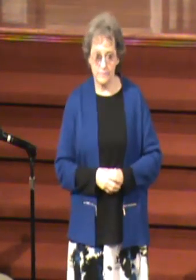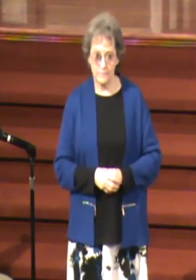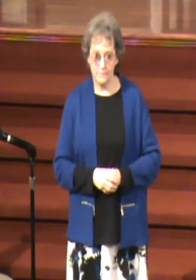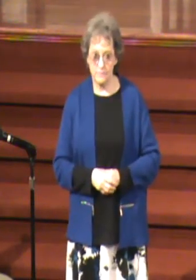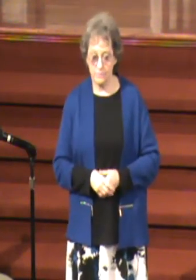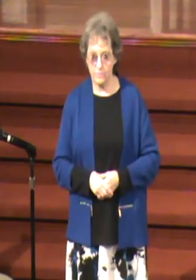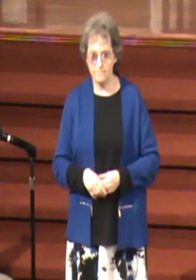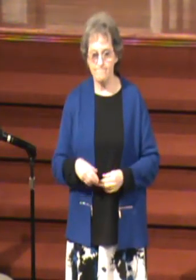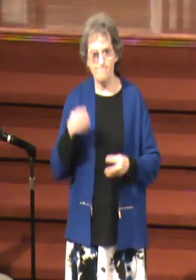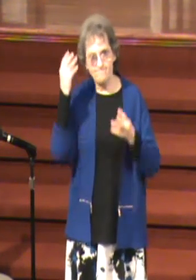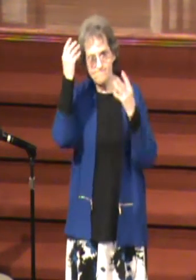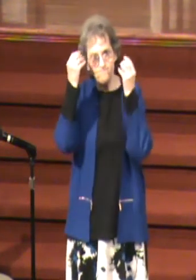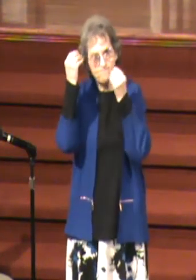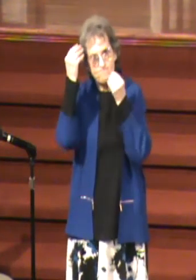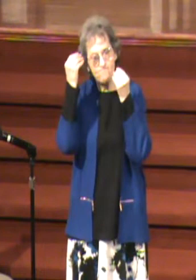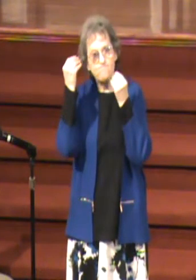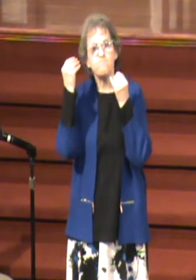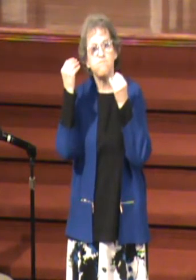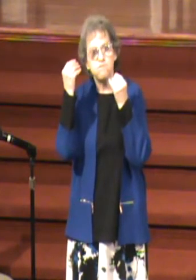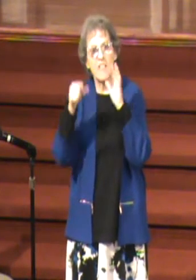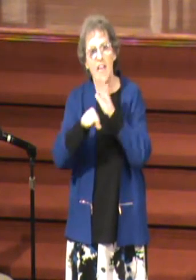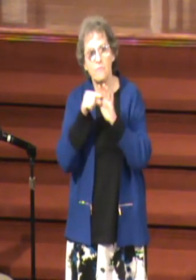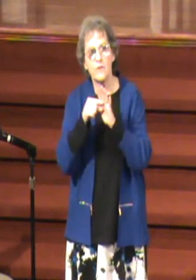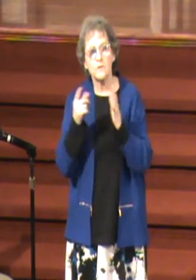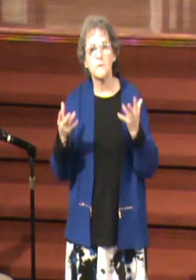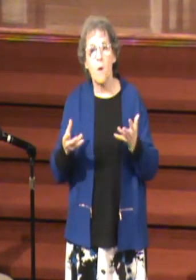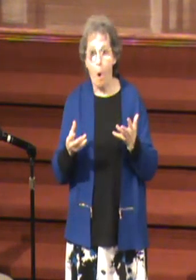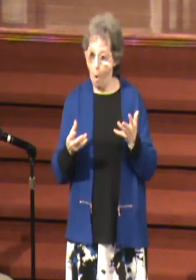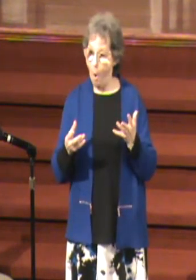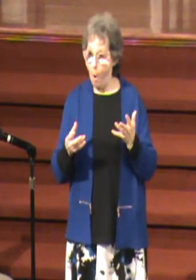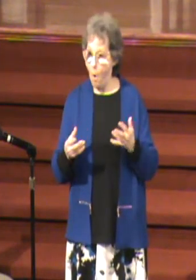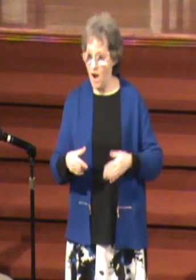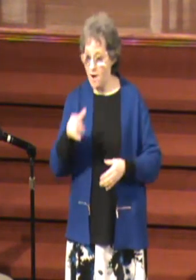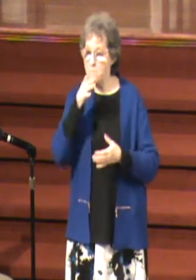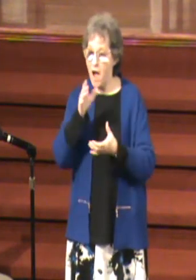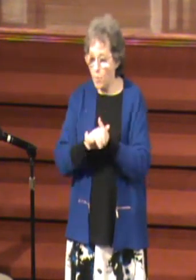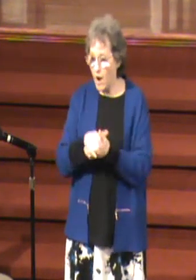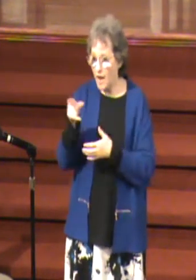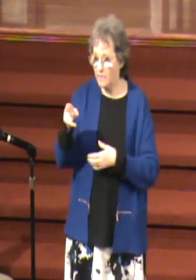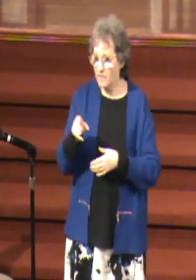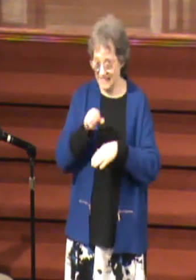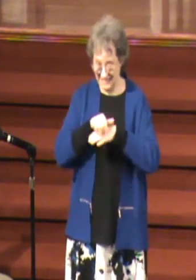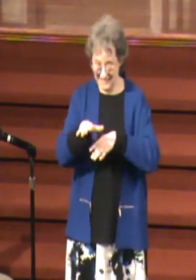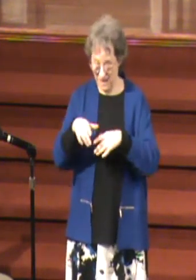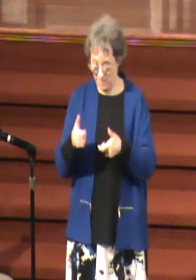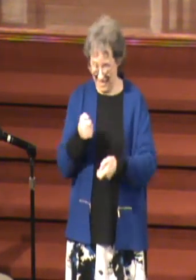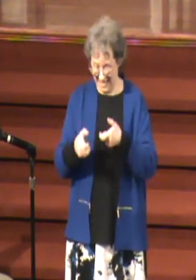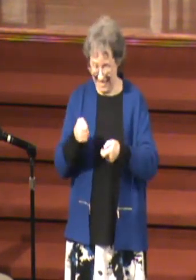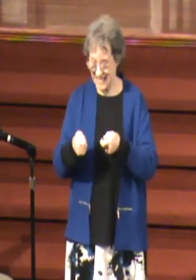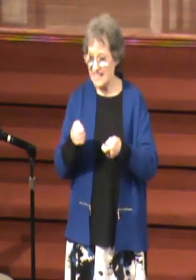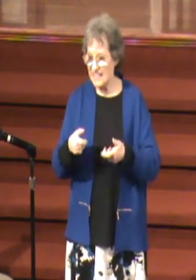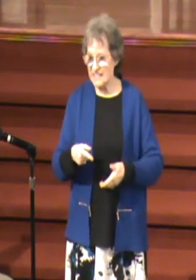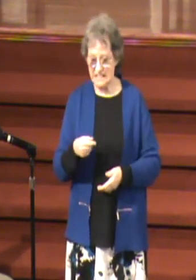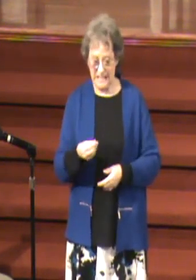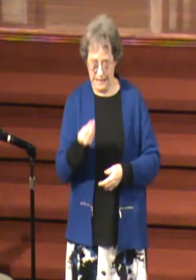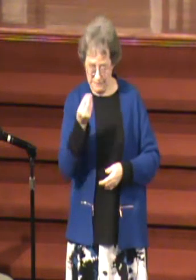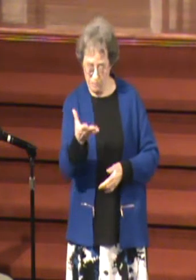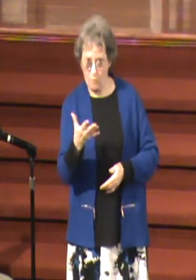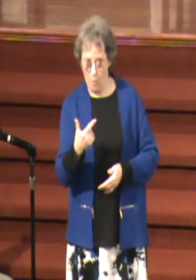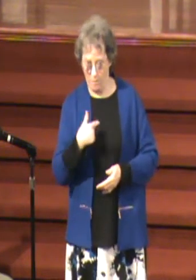I thought of that verse immediately when my wife, she sent me a text message, and she told me that Antionette had passed